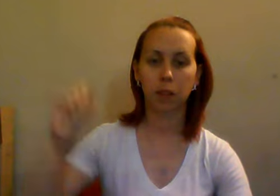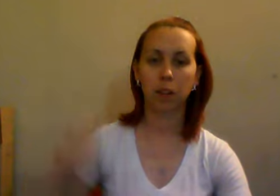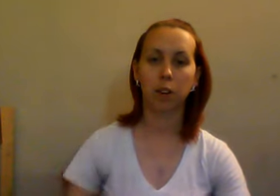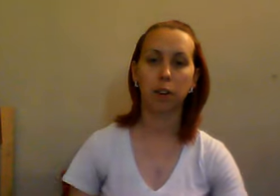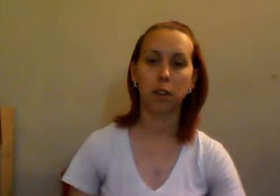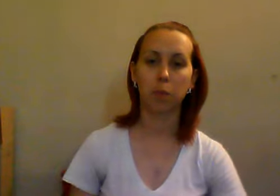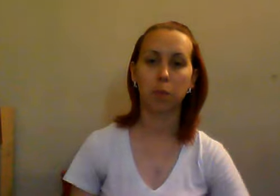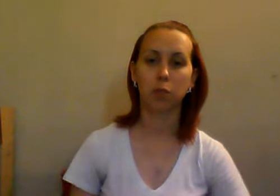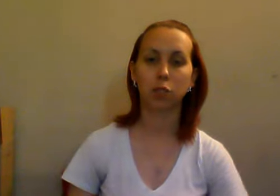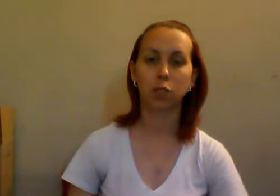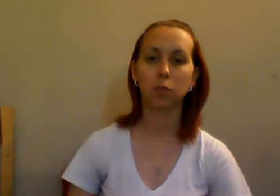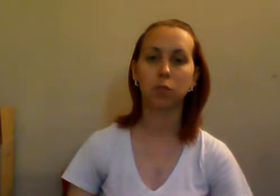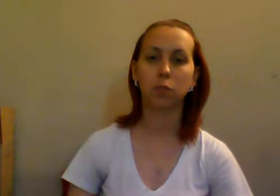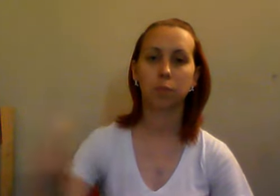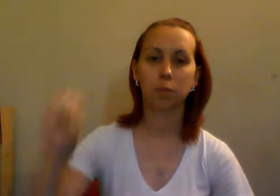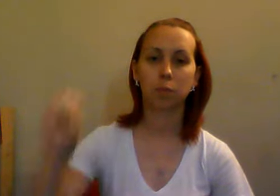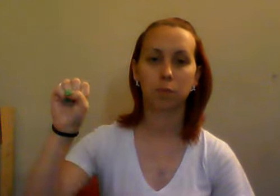All right, number 2.